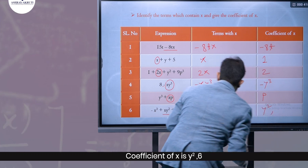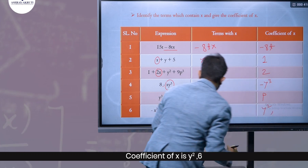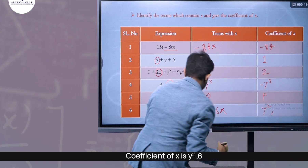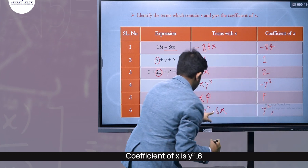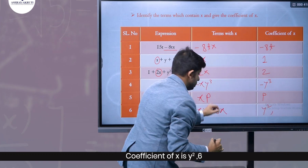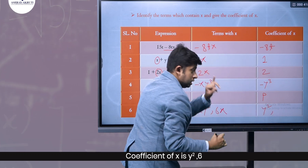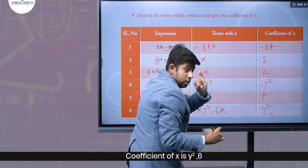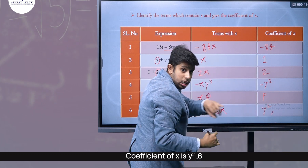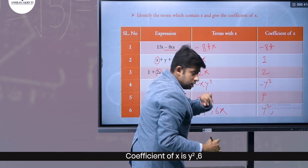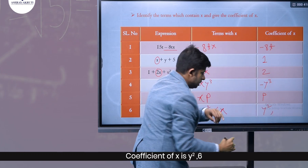6.